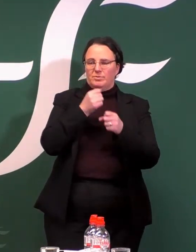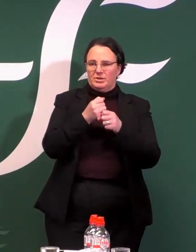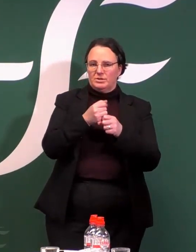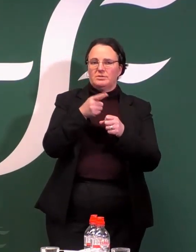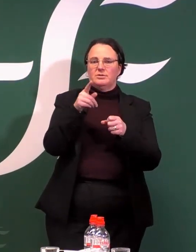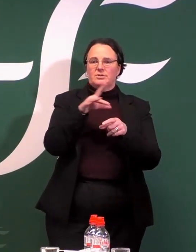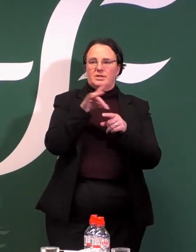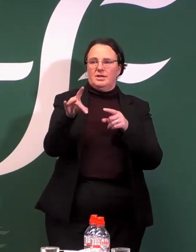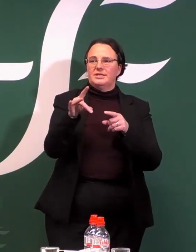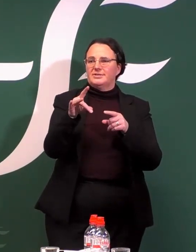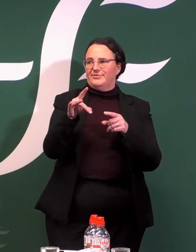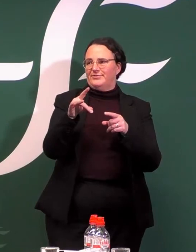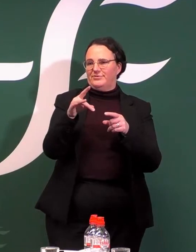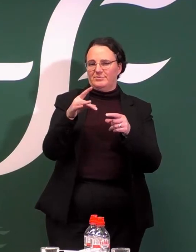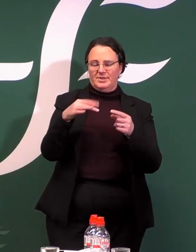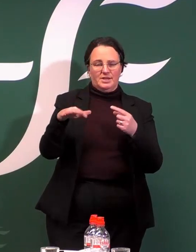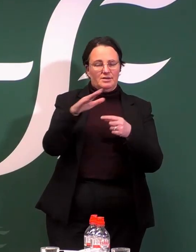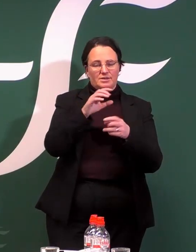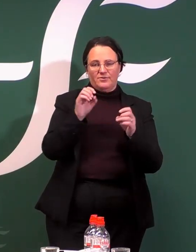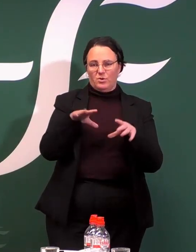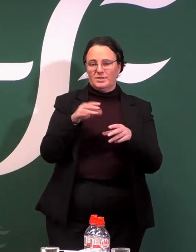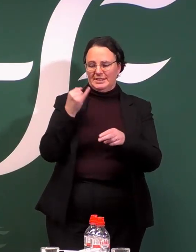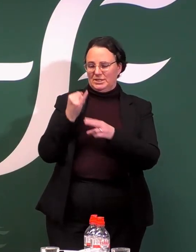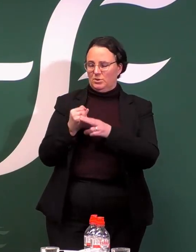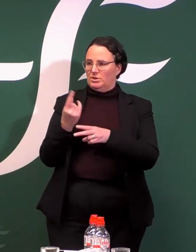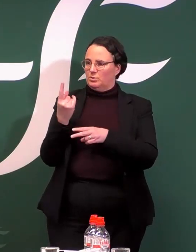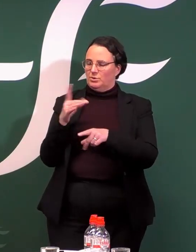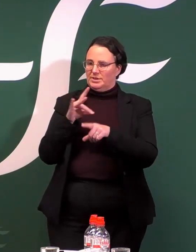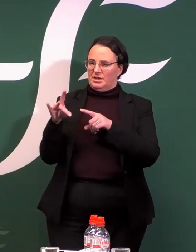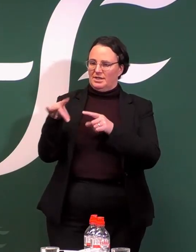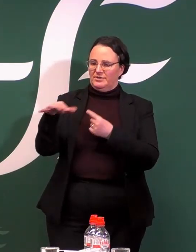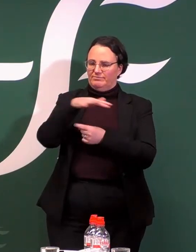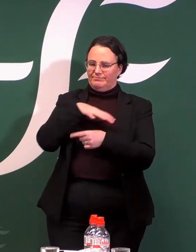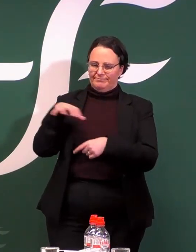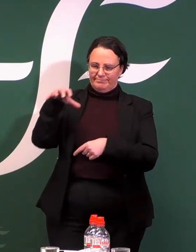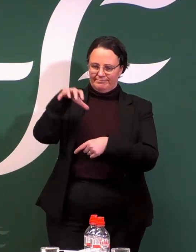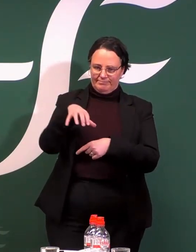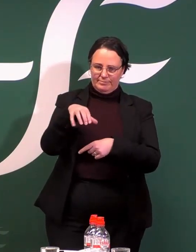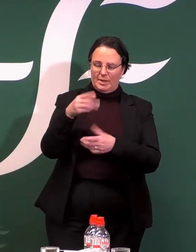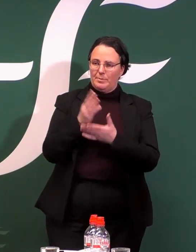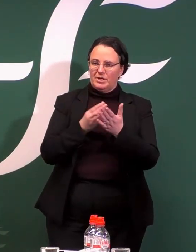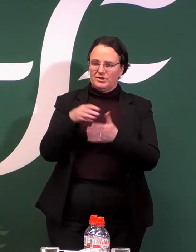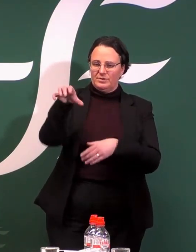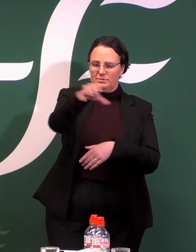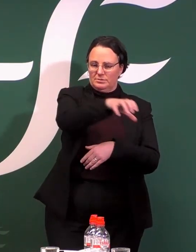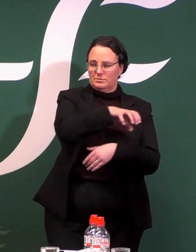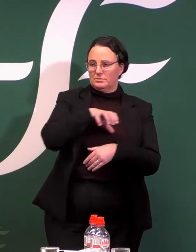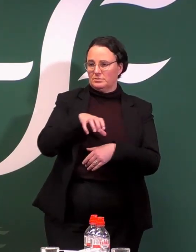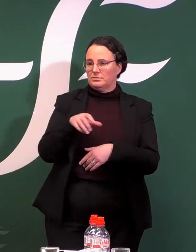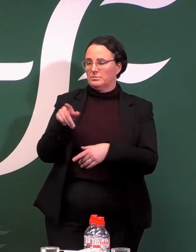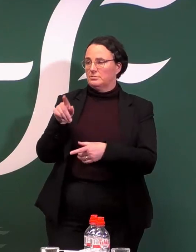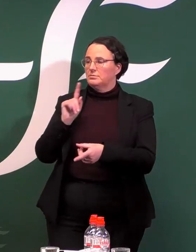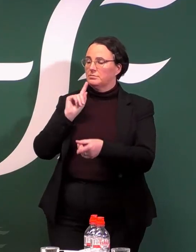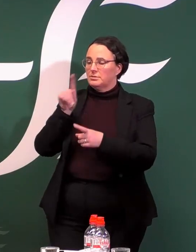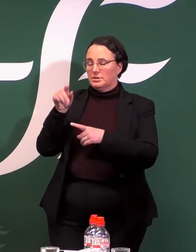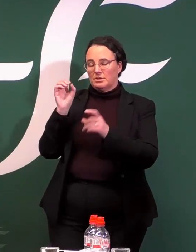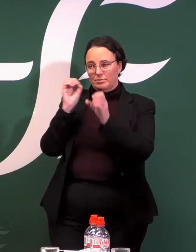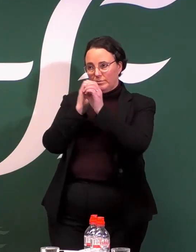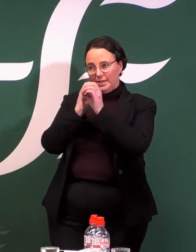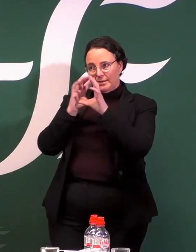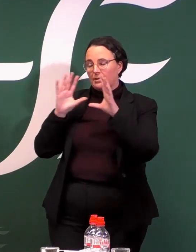settings, and surely a school is also one of these settings where transmission takes place. Absolutely, and just to be clear about this, I'm